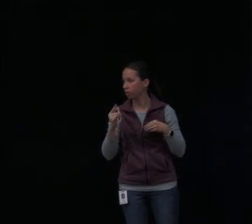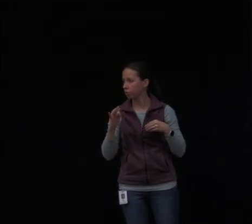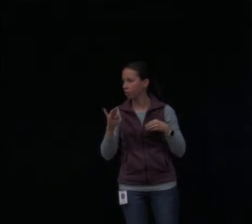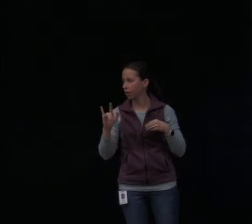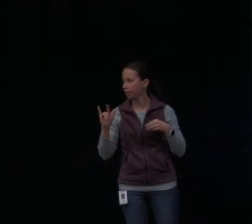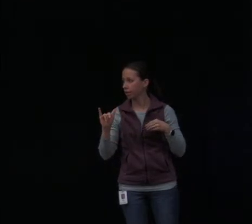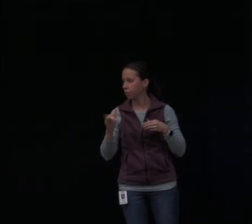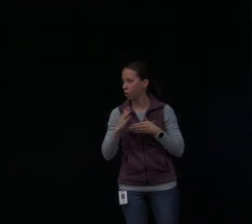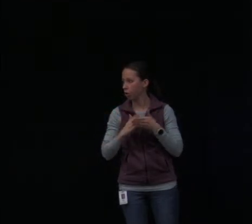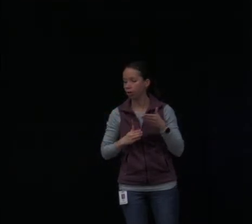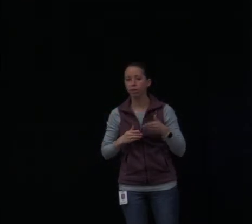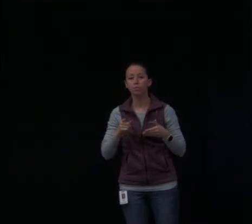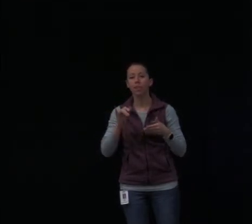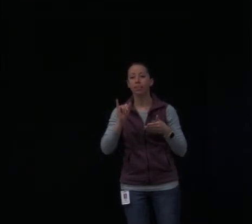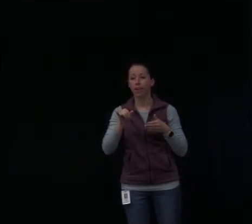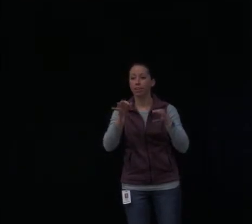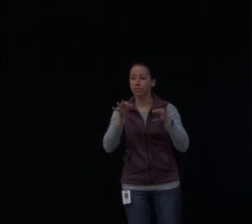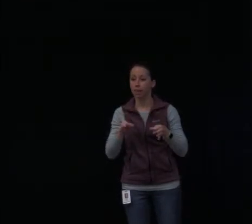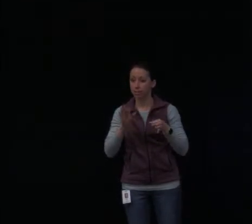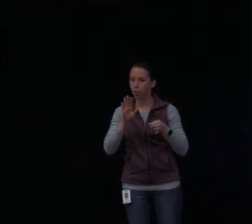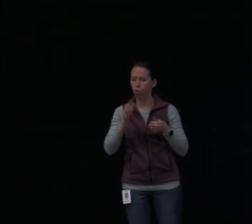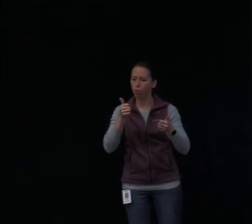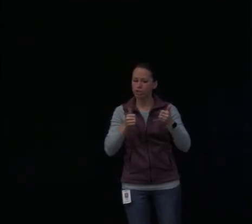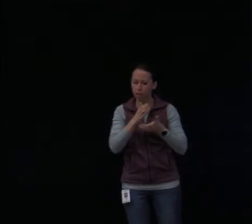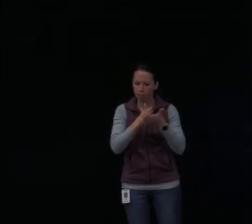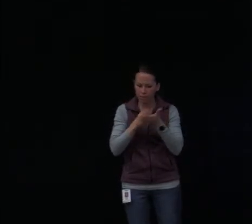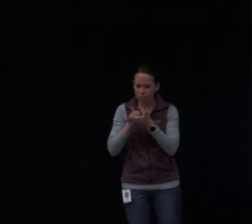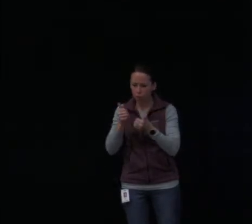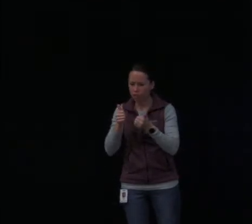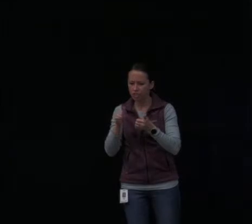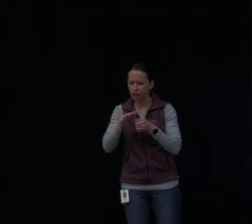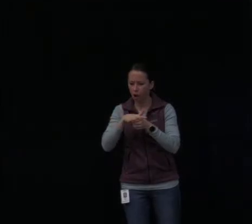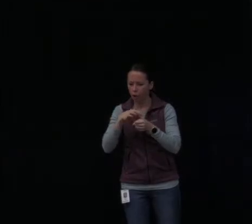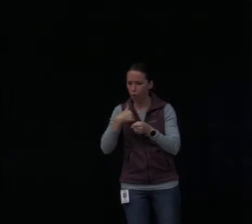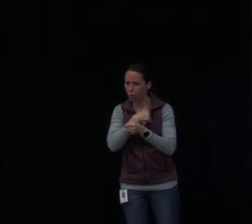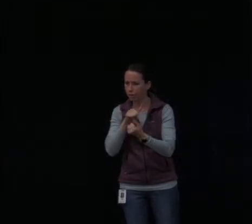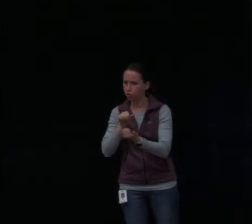what pieces or what areas we should be addressing.